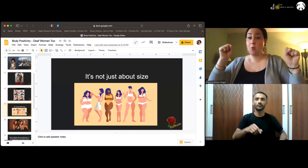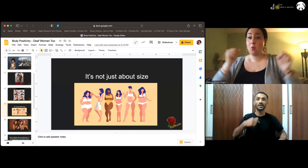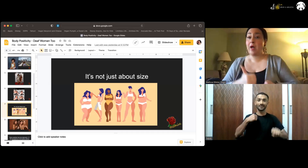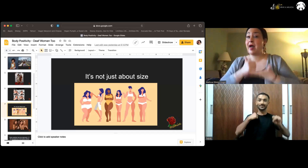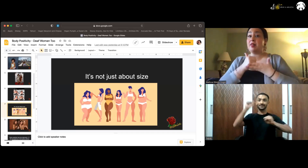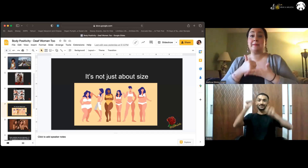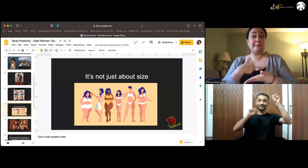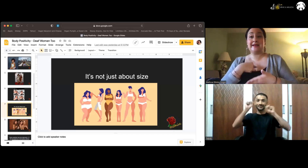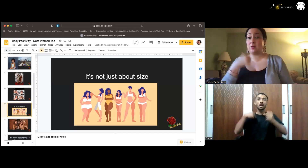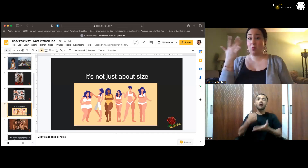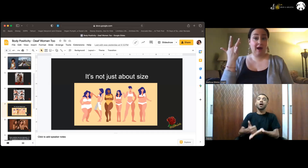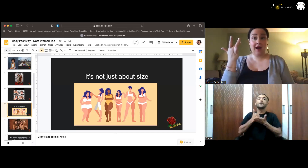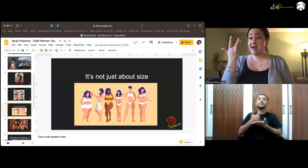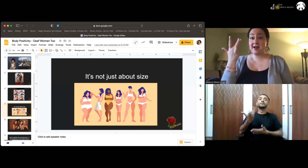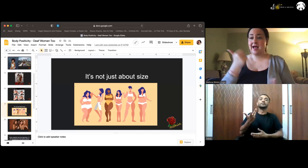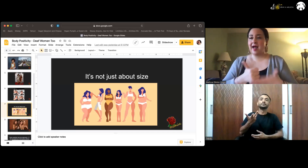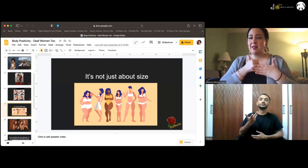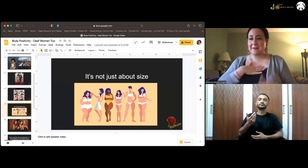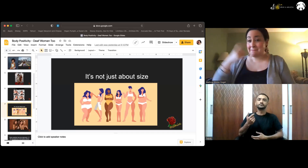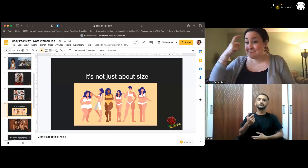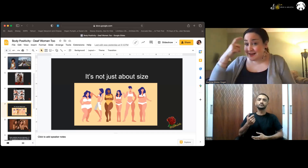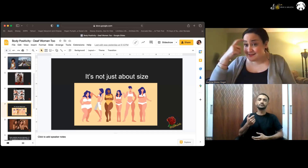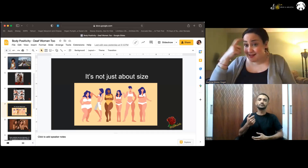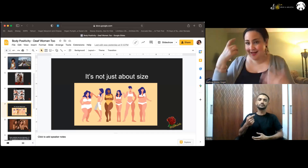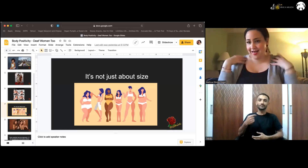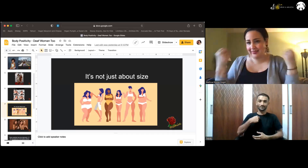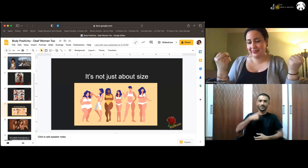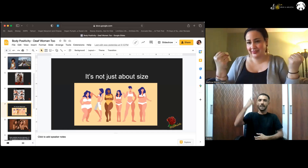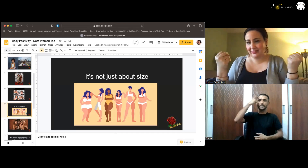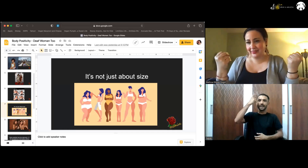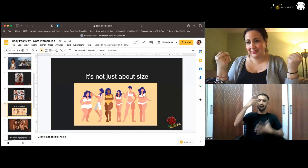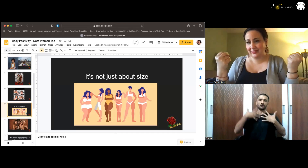But in those times, I tried to exercise, and this is what helped me.